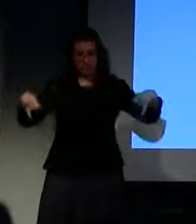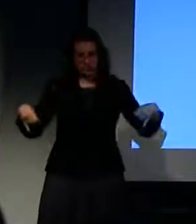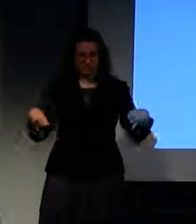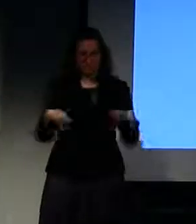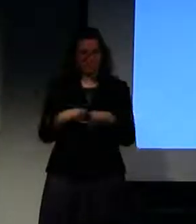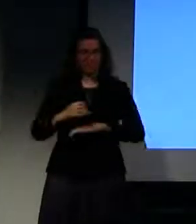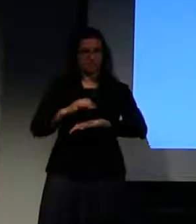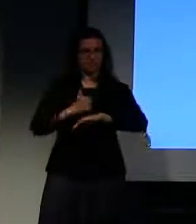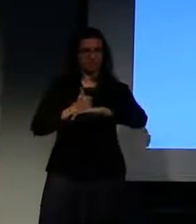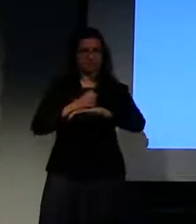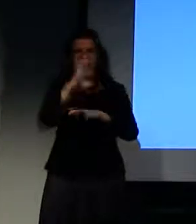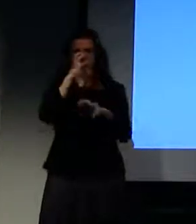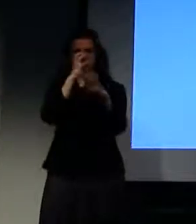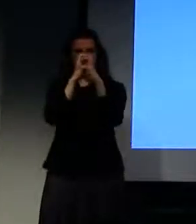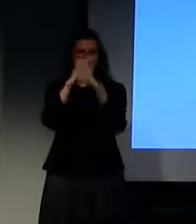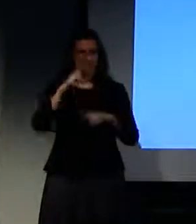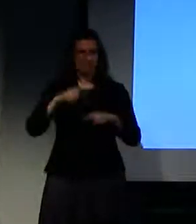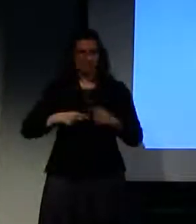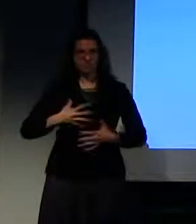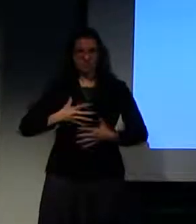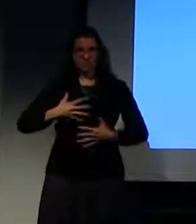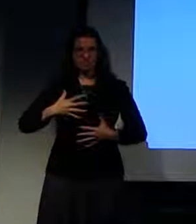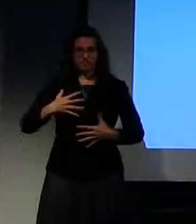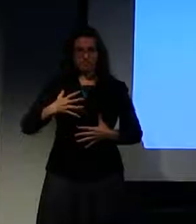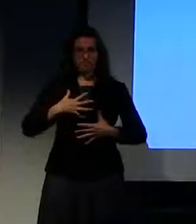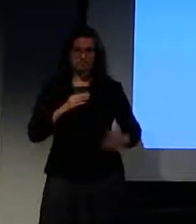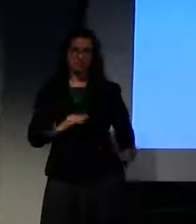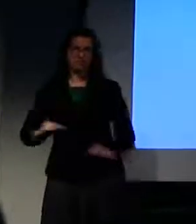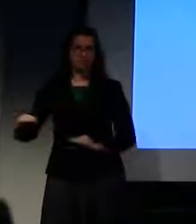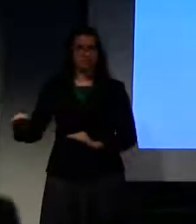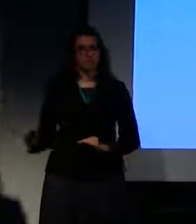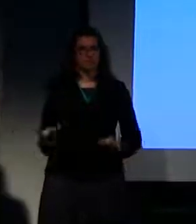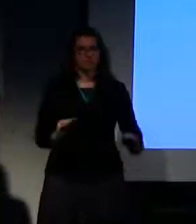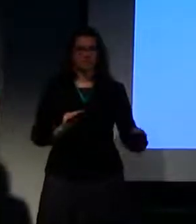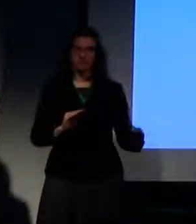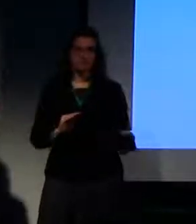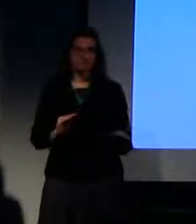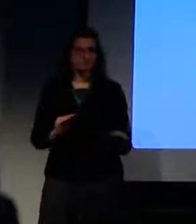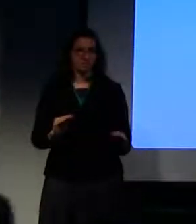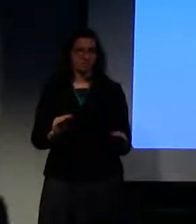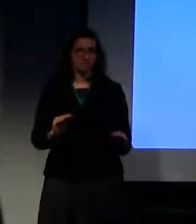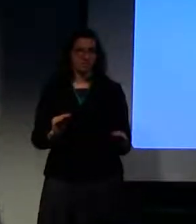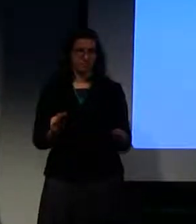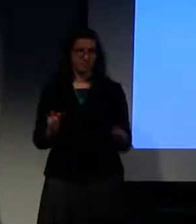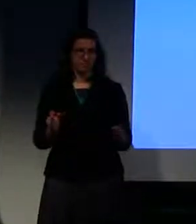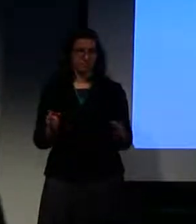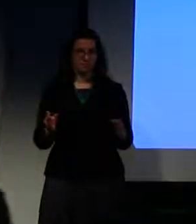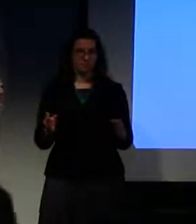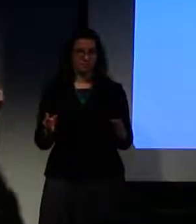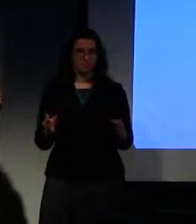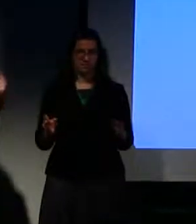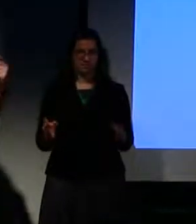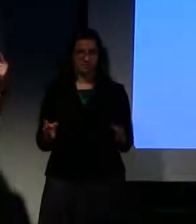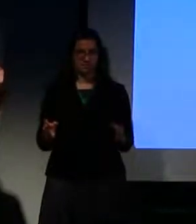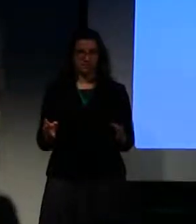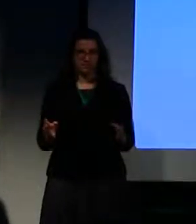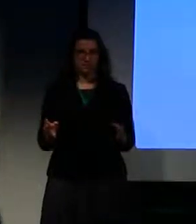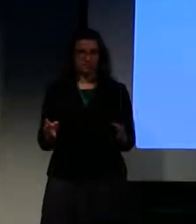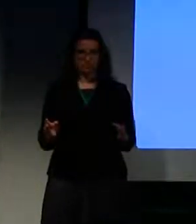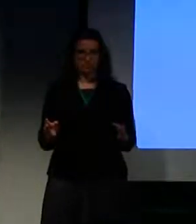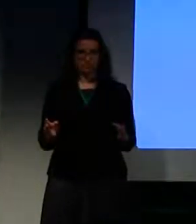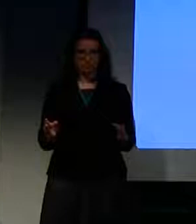the reins open. there, rather, no, such, poetry, there, thing, poetry, such, differentiating,